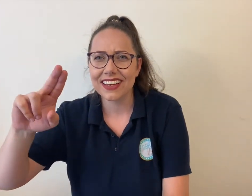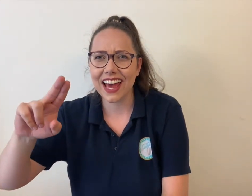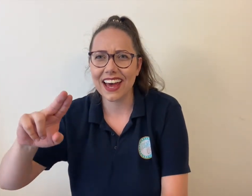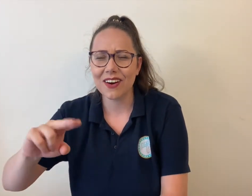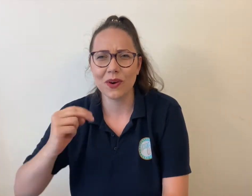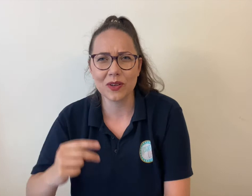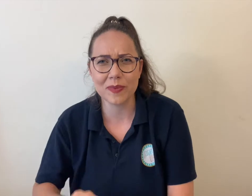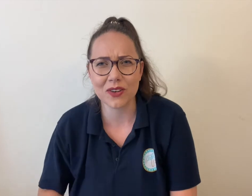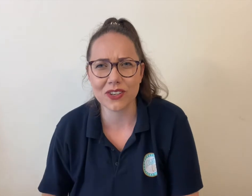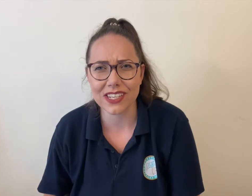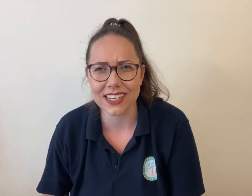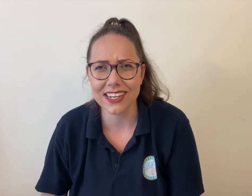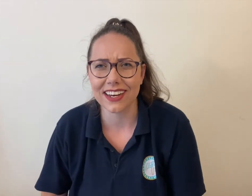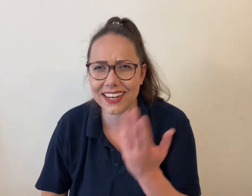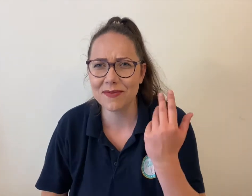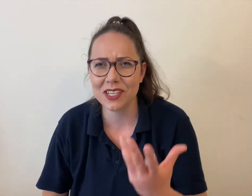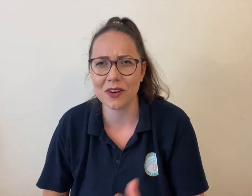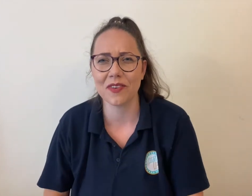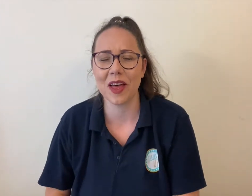yeah? Oh, I looked a bit cross there, didn't I? Let me soften that a bit.